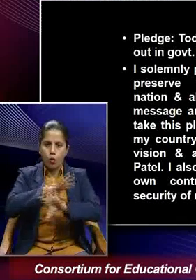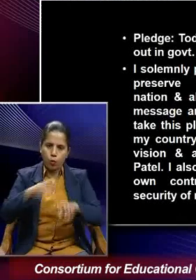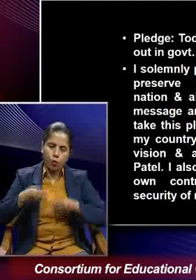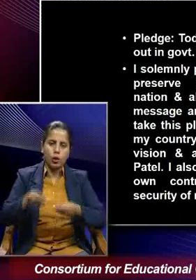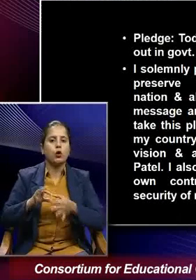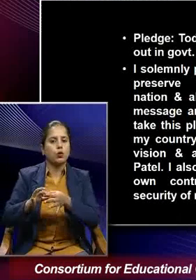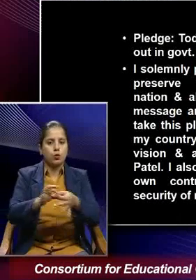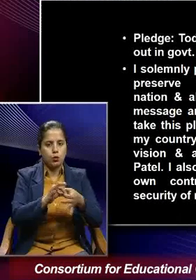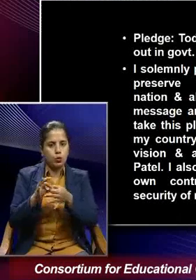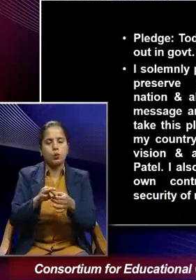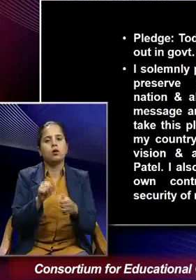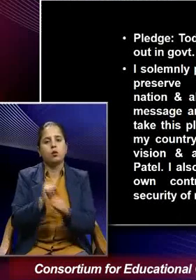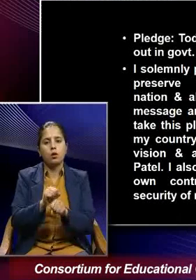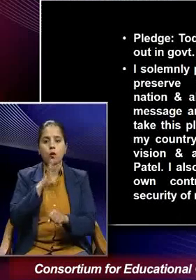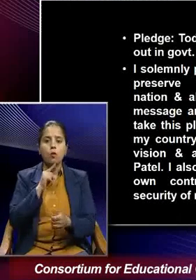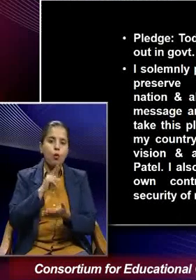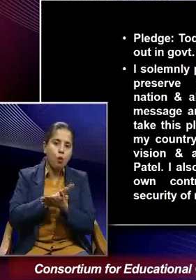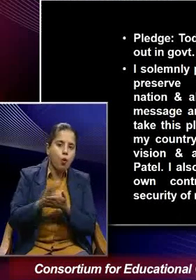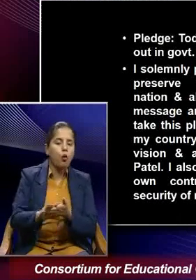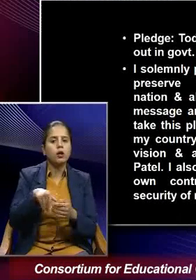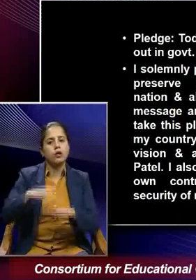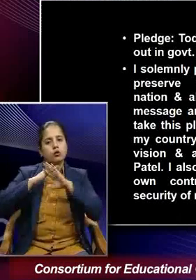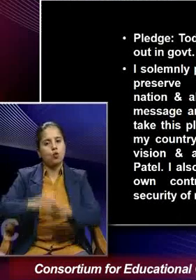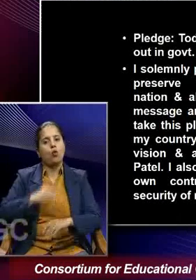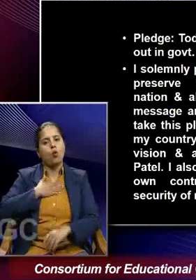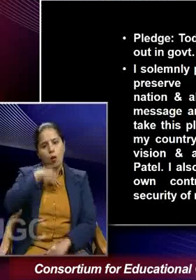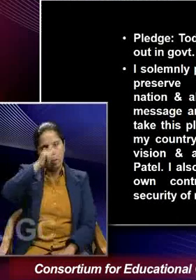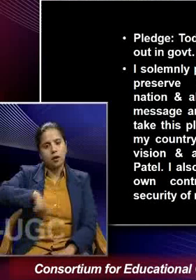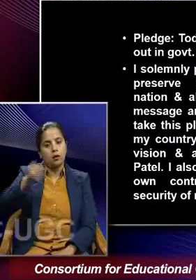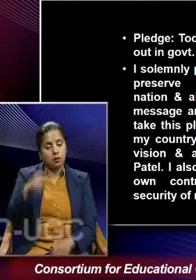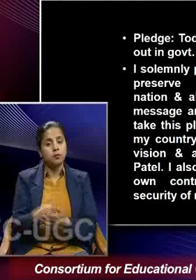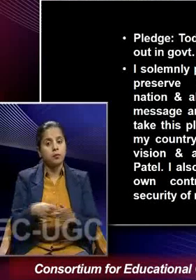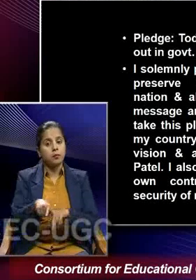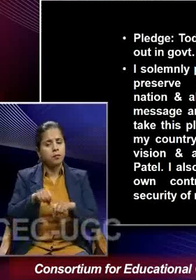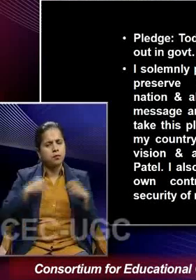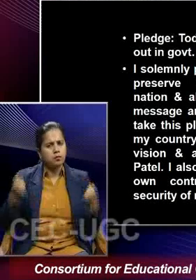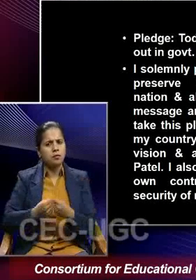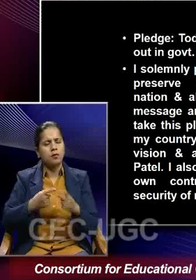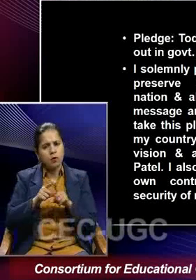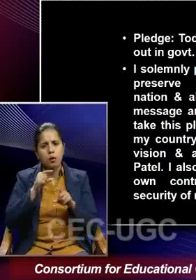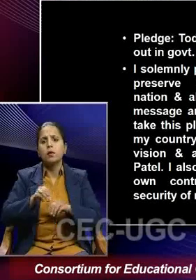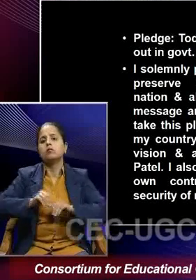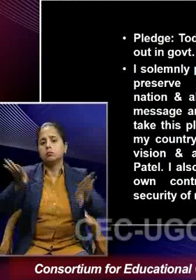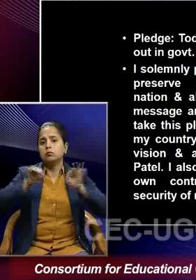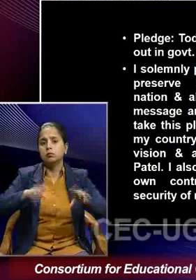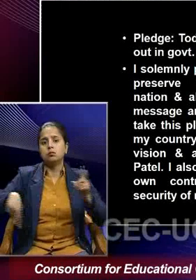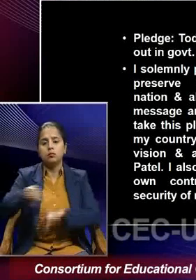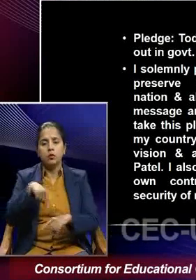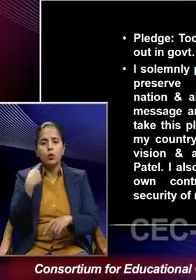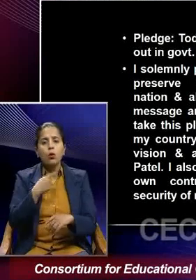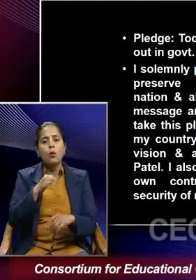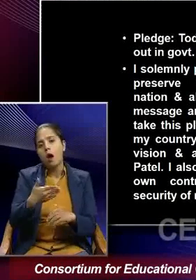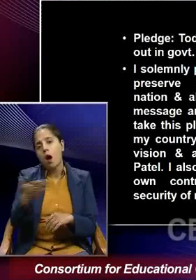unity, integrity and security of our nation, and also strive hard to spread this message among my fellow